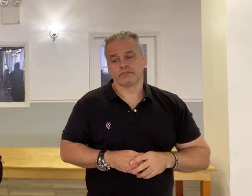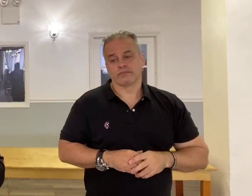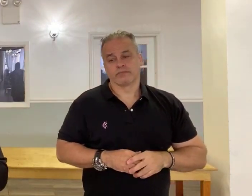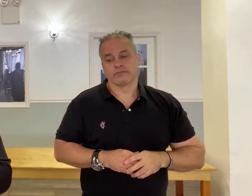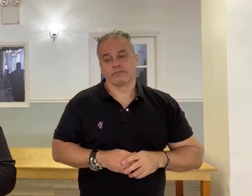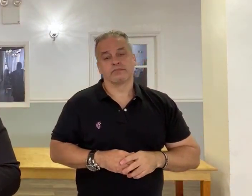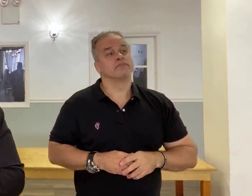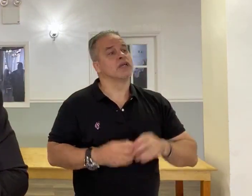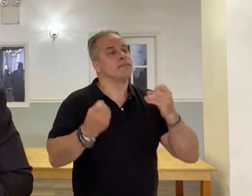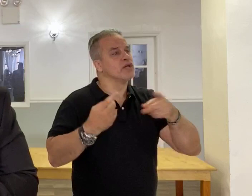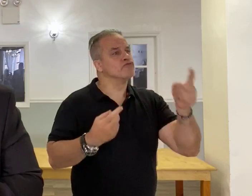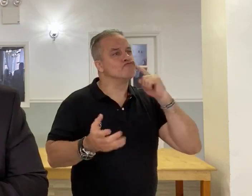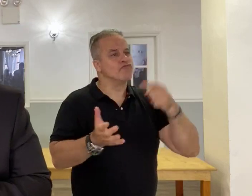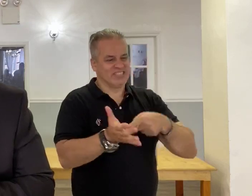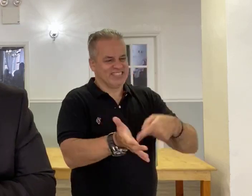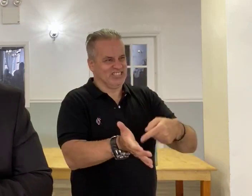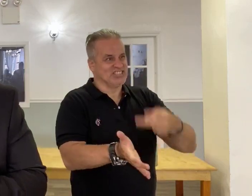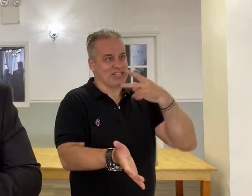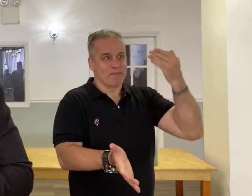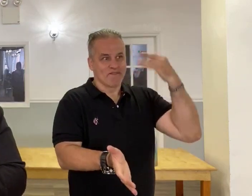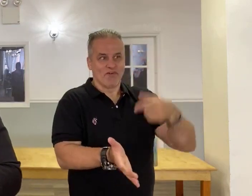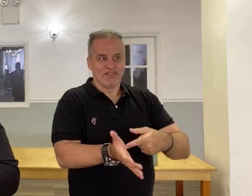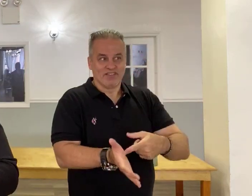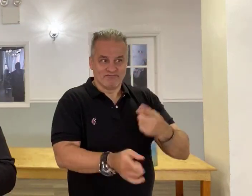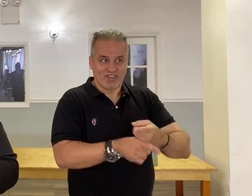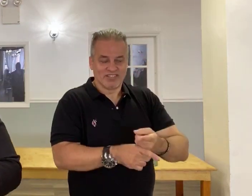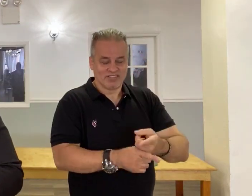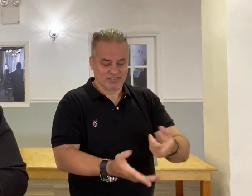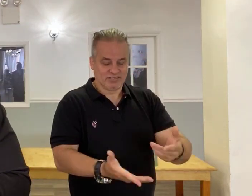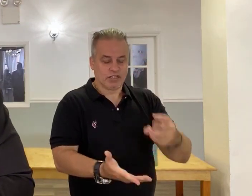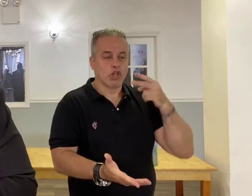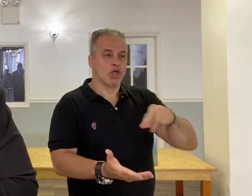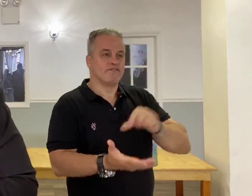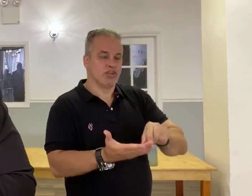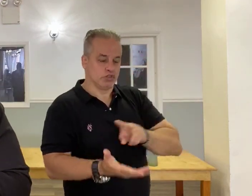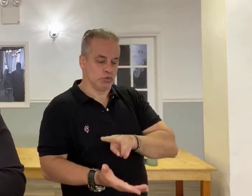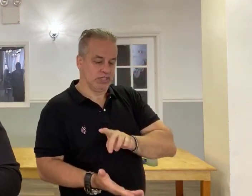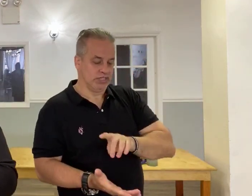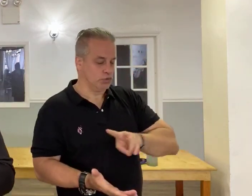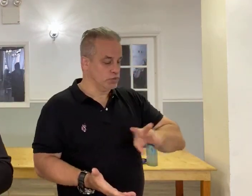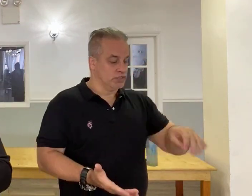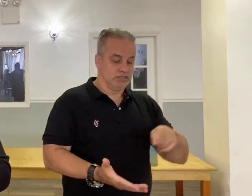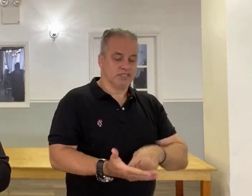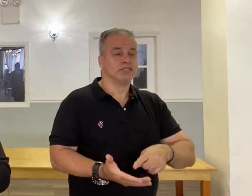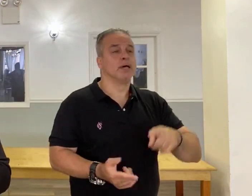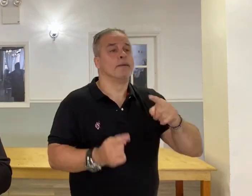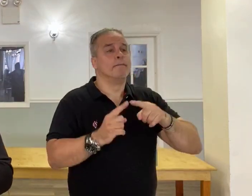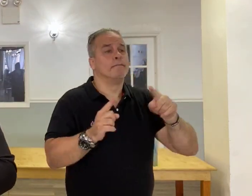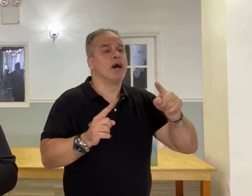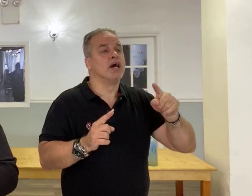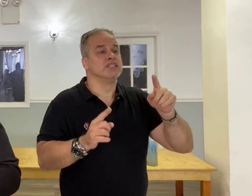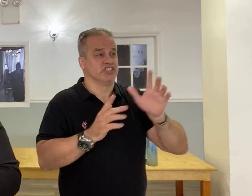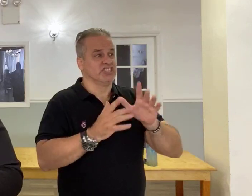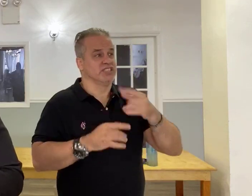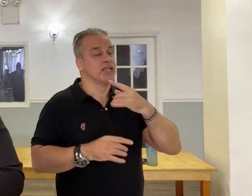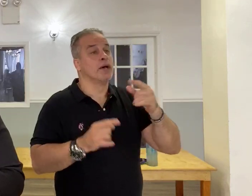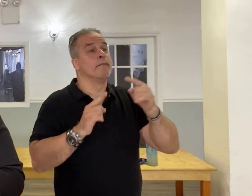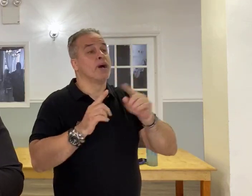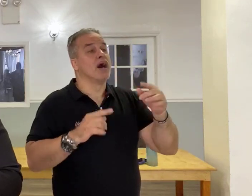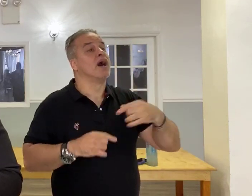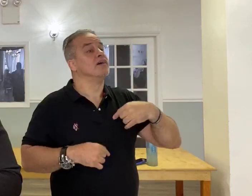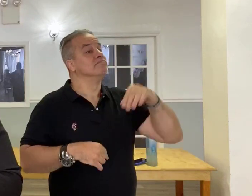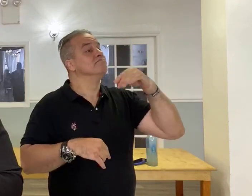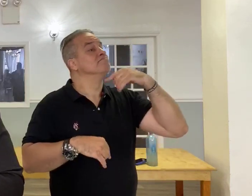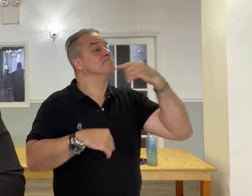you've heard this before. Check this out with me. Verse 28 and 29. But I say unto you that